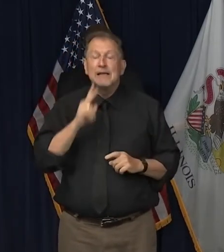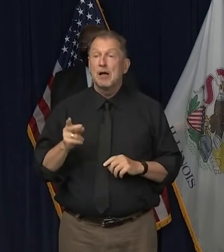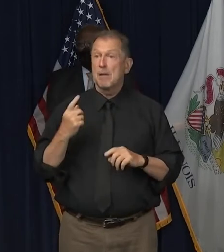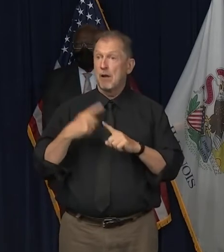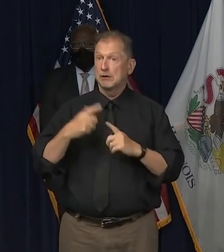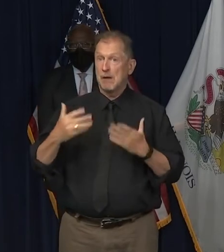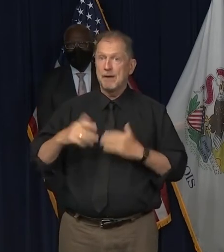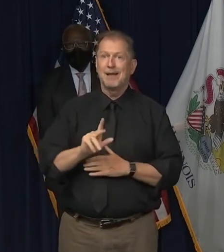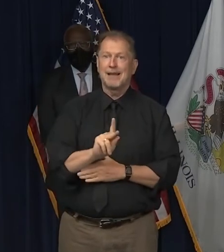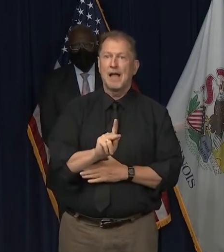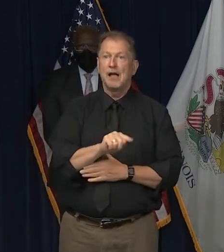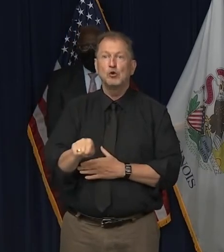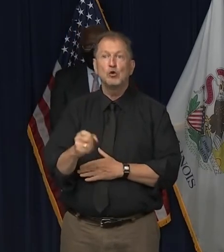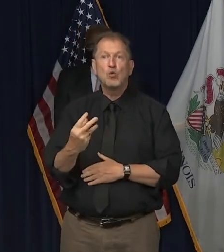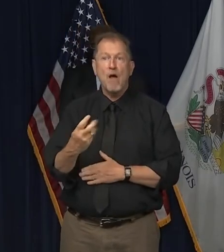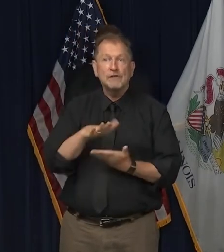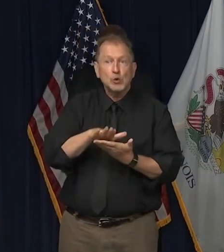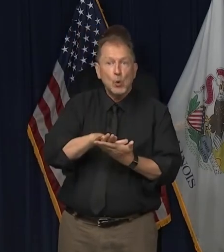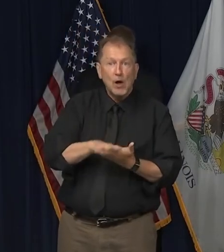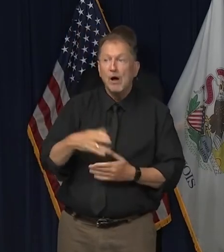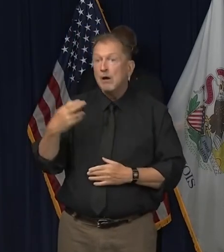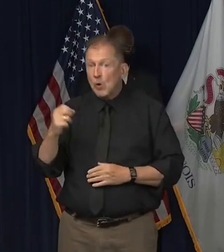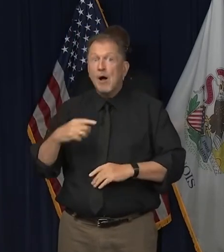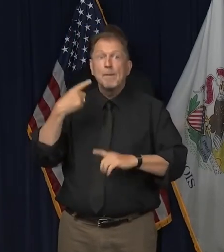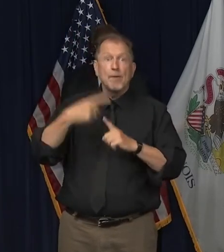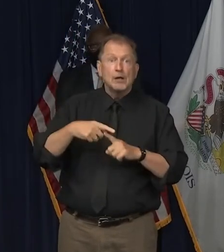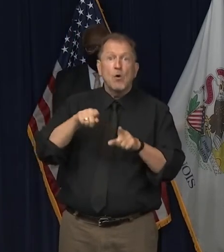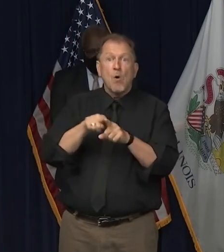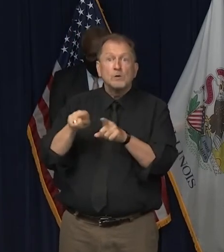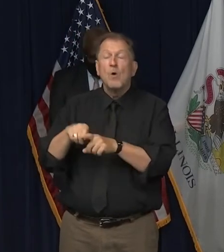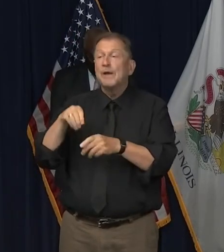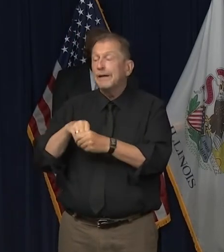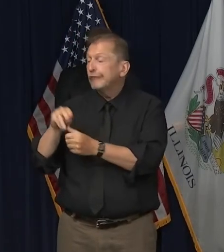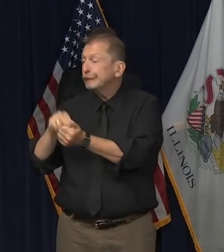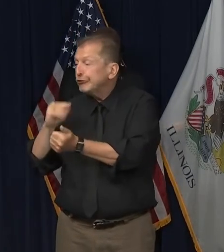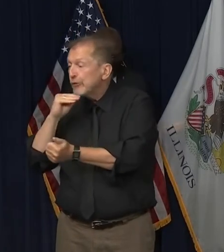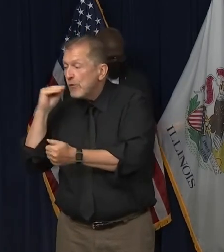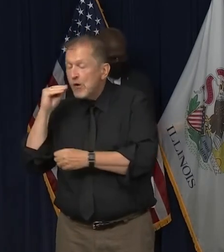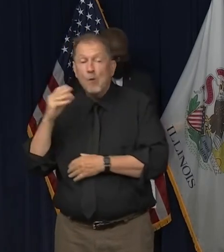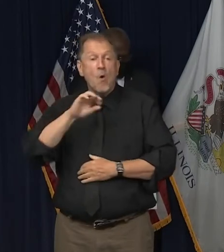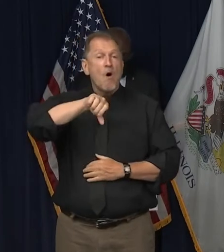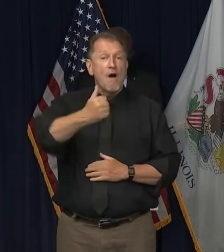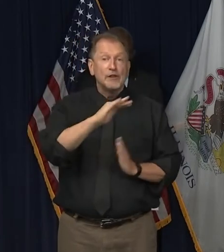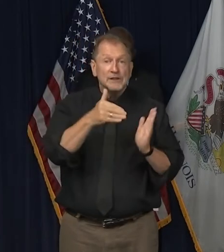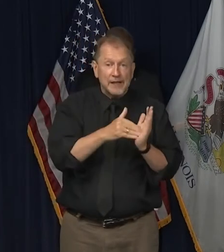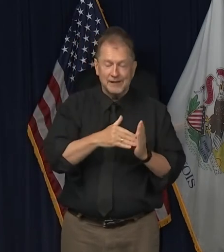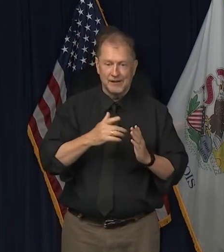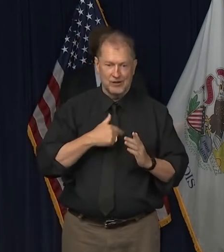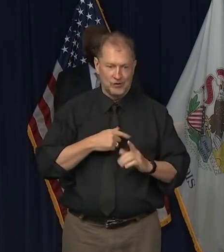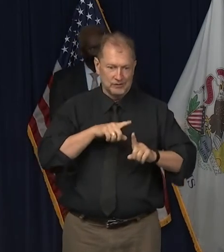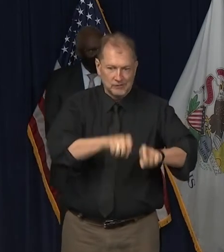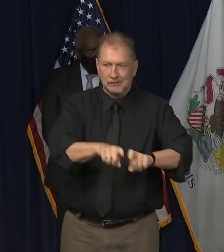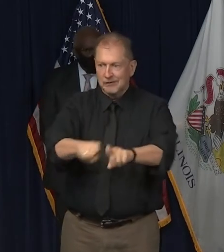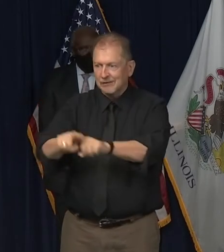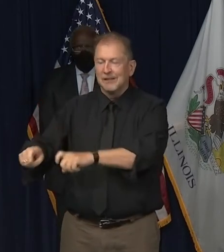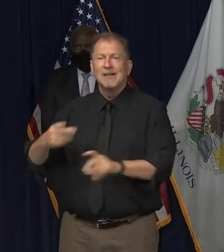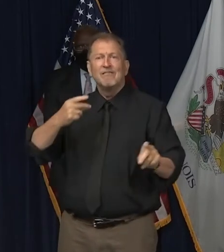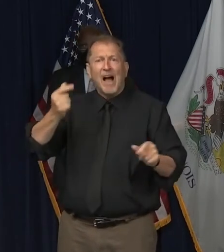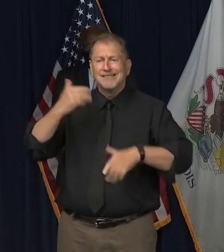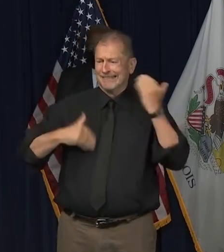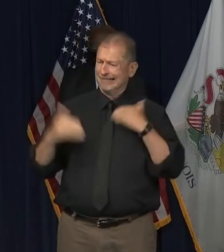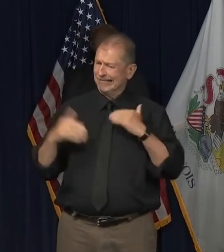schools and even more testing at our long-term care facilities as well. The potential here is enormous.